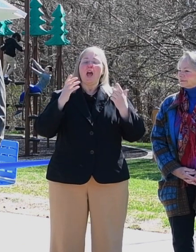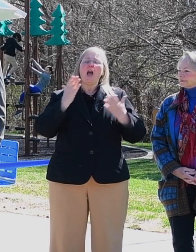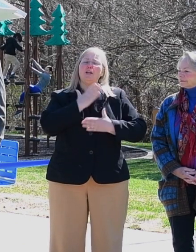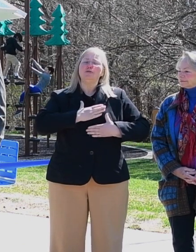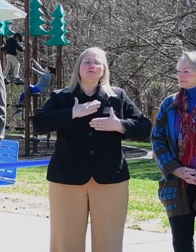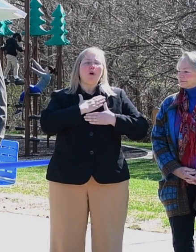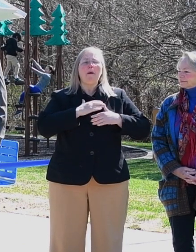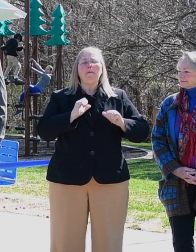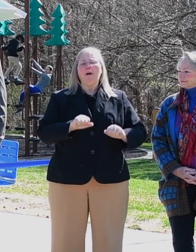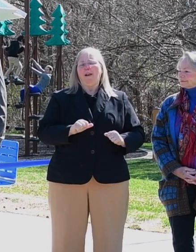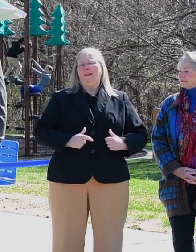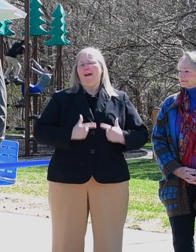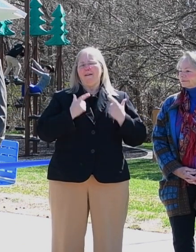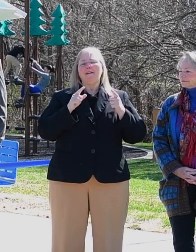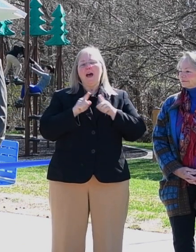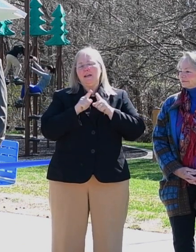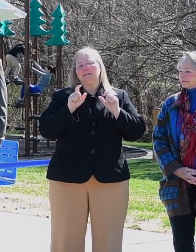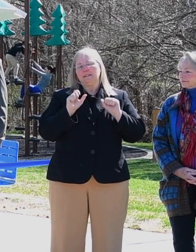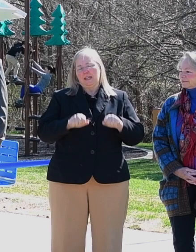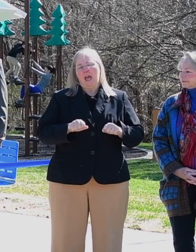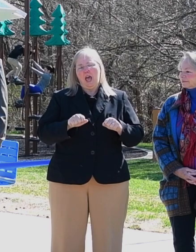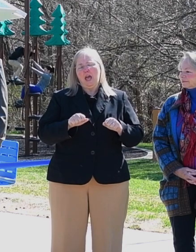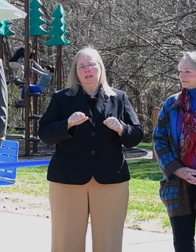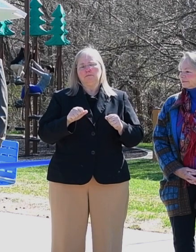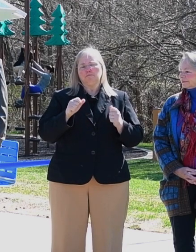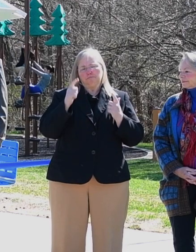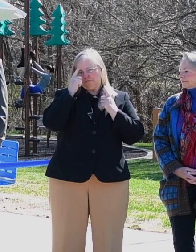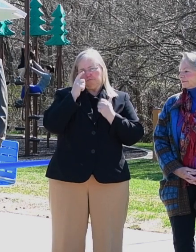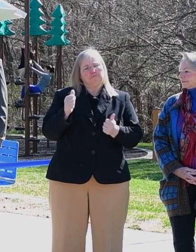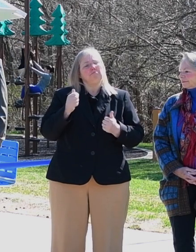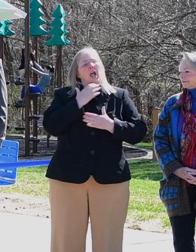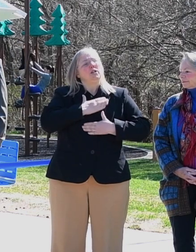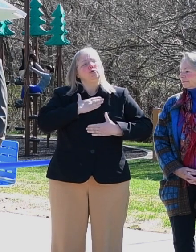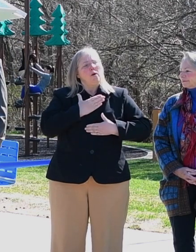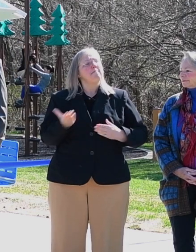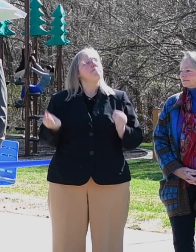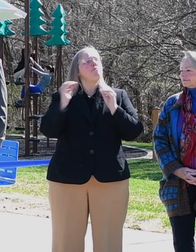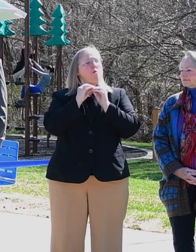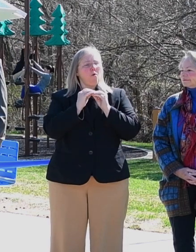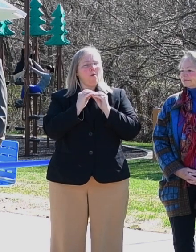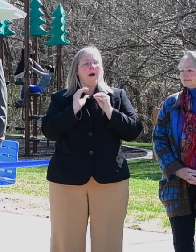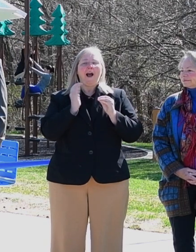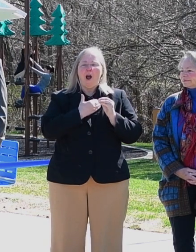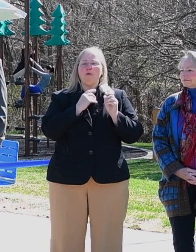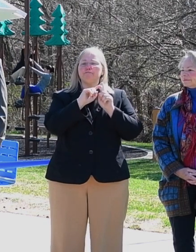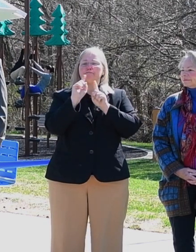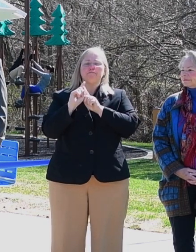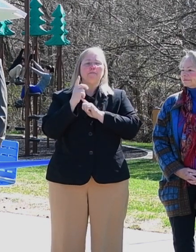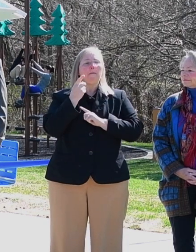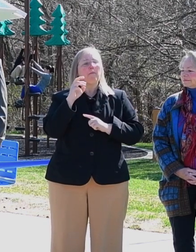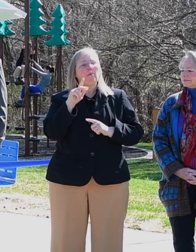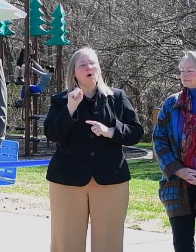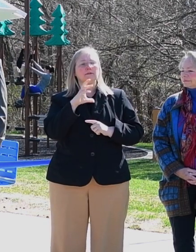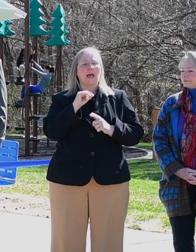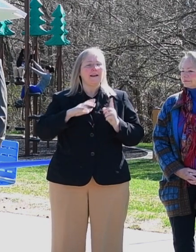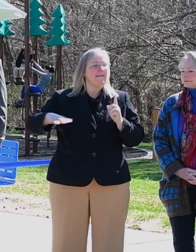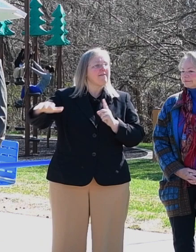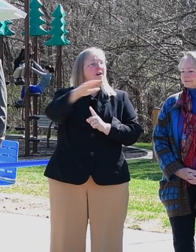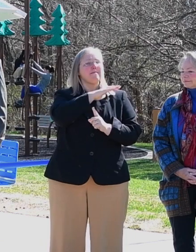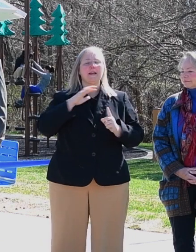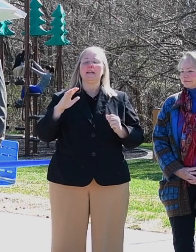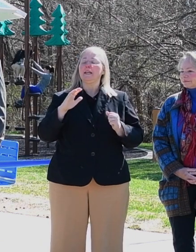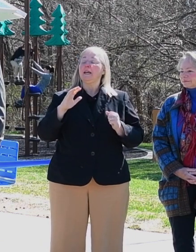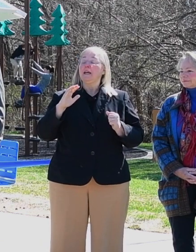life as they're able to enjoy even more so our parks and our environment. This